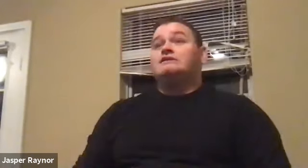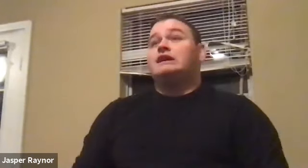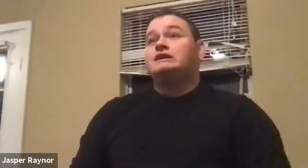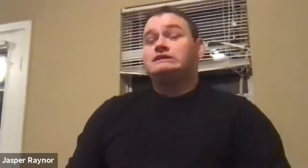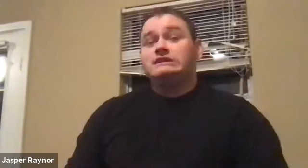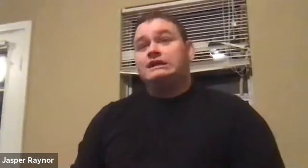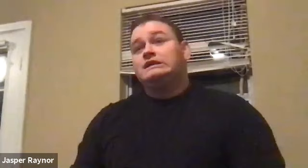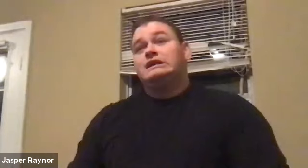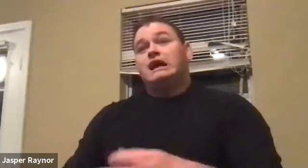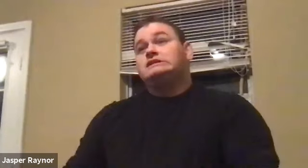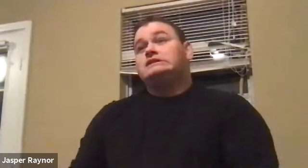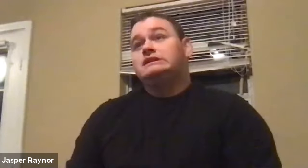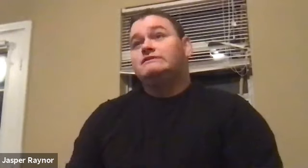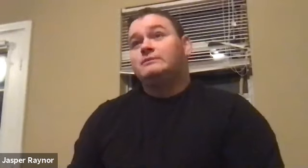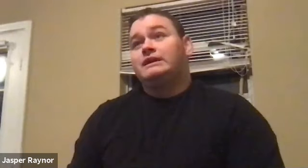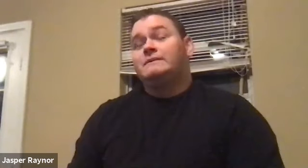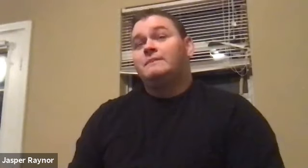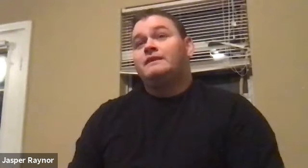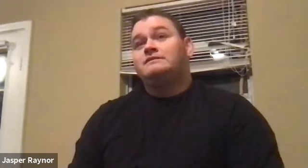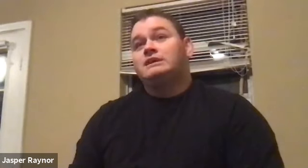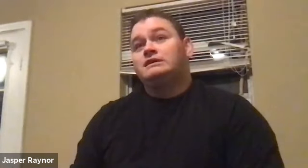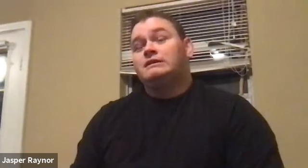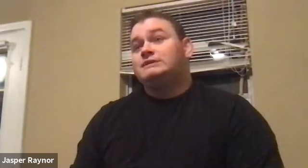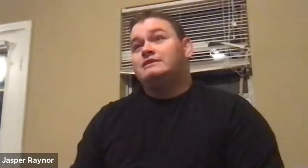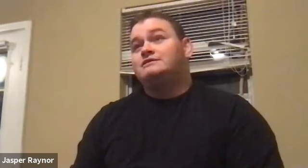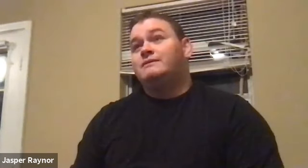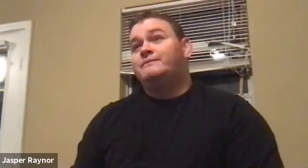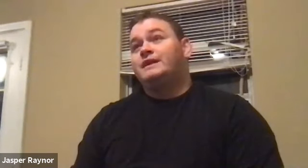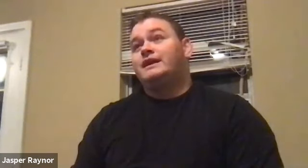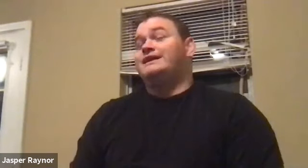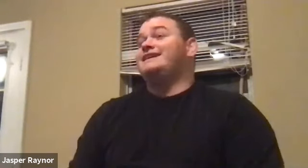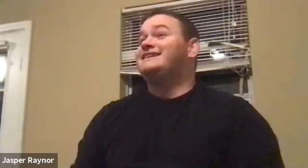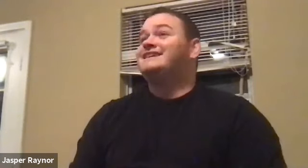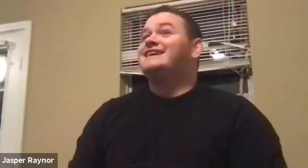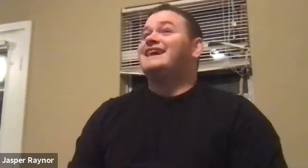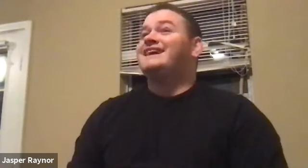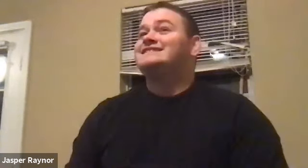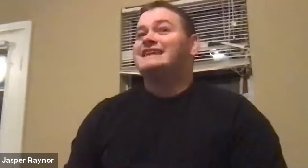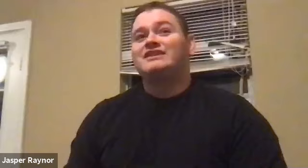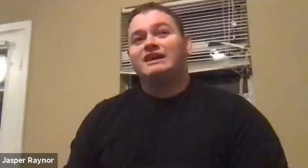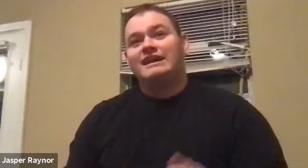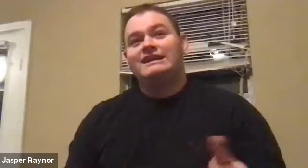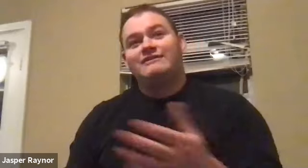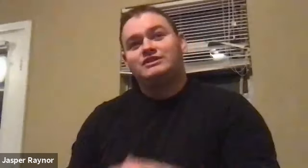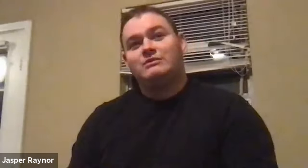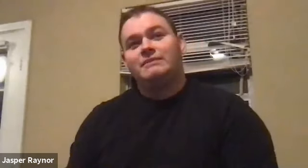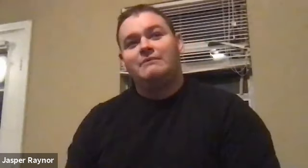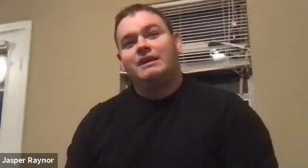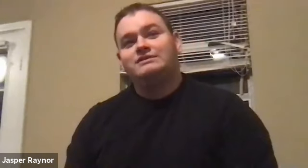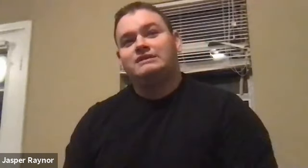get done signing, I'll just sit there for a minute. And I'm like, I'm tired, y'all. And Stephen will end every sermon by apologizing.